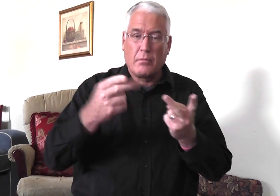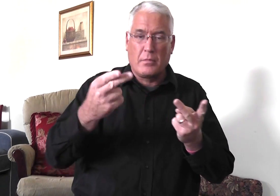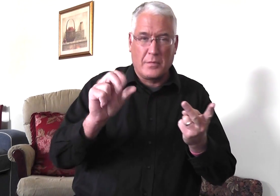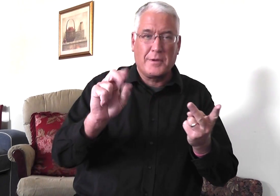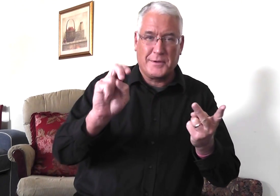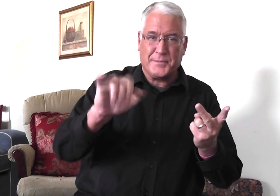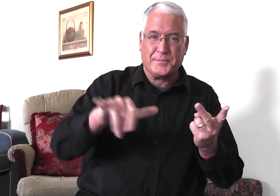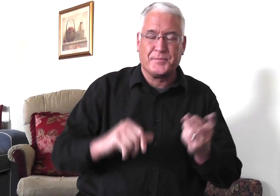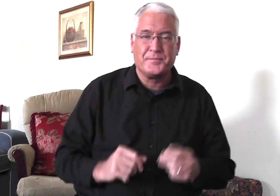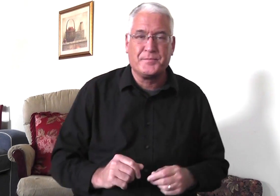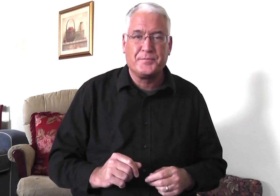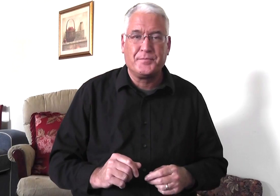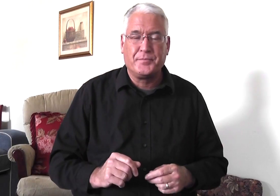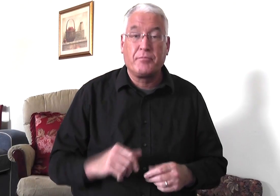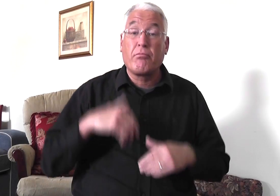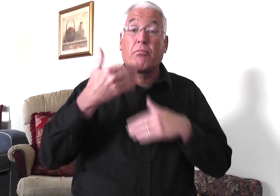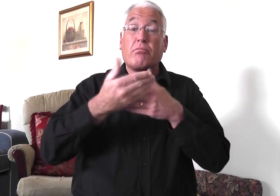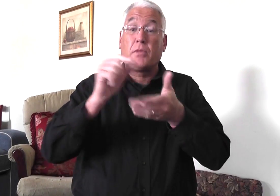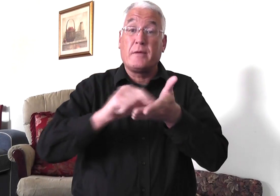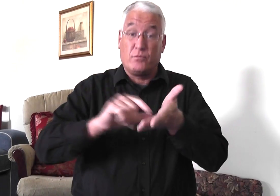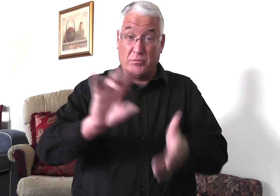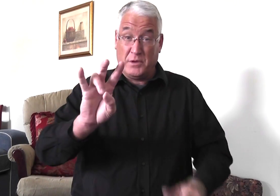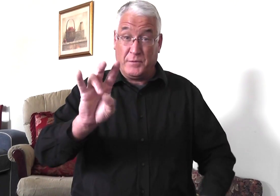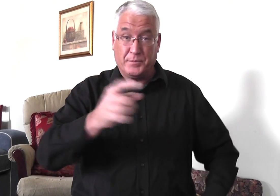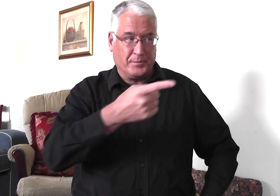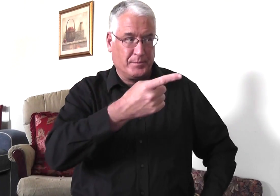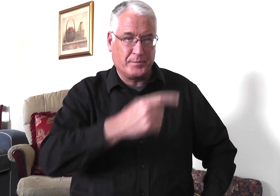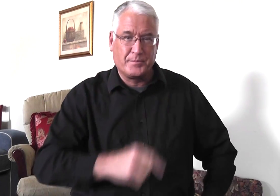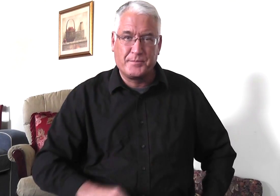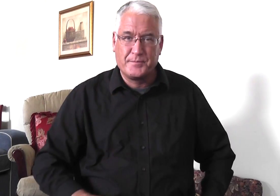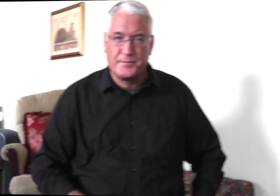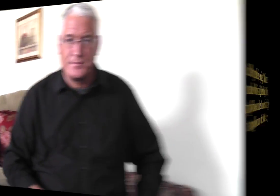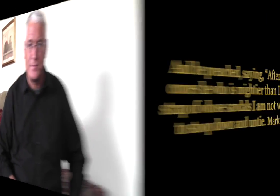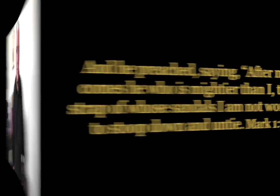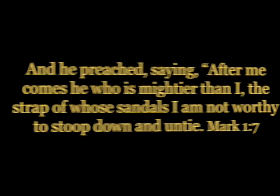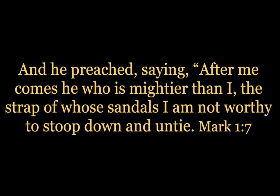Locusts. Secondly, he ate honey. Now the next verse, verse 7.